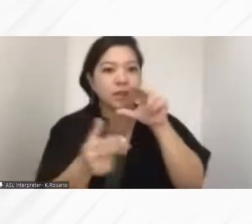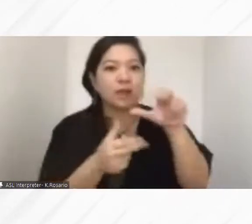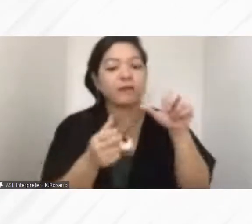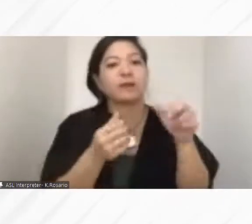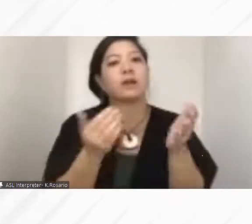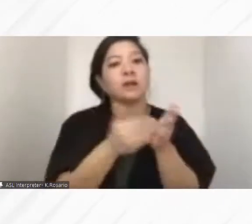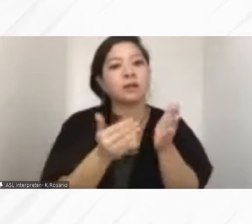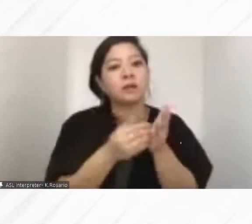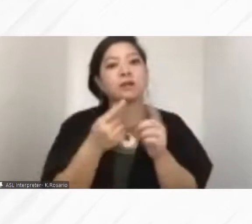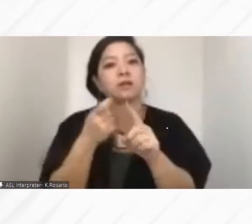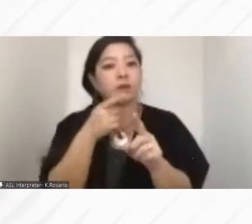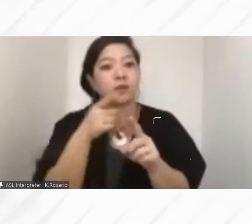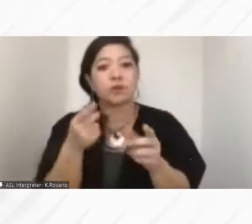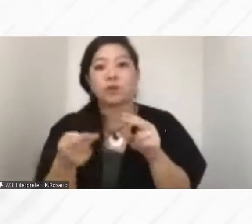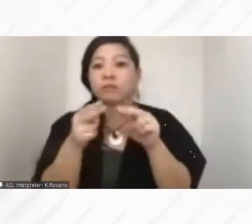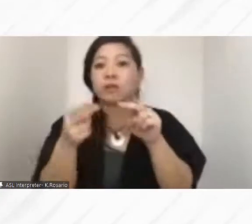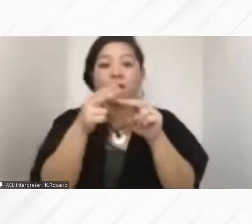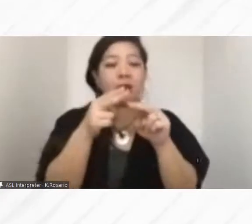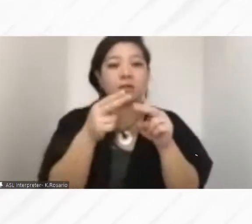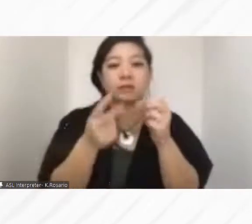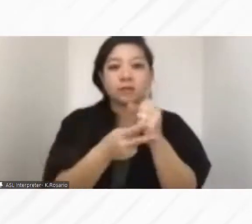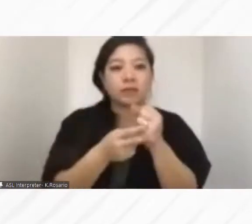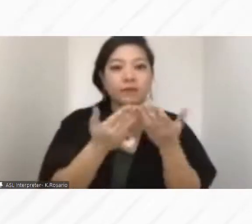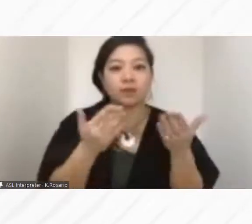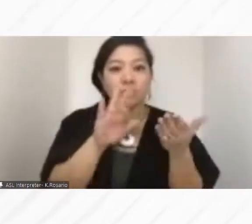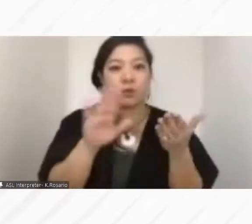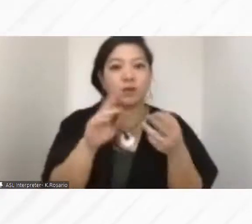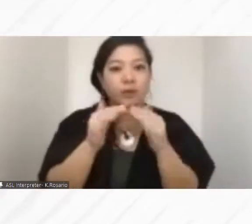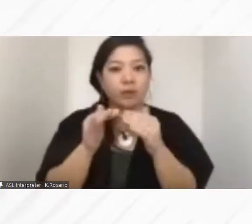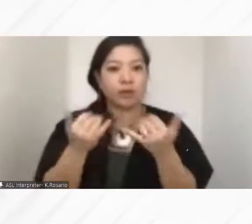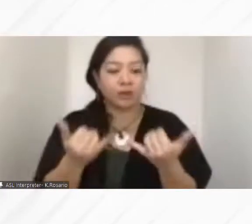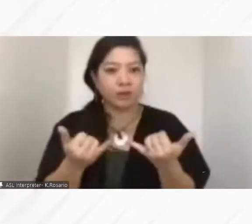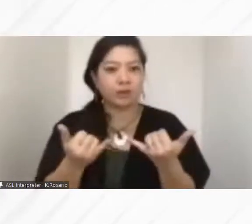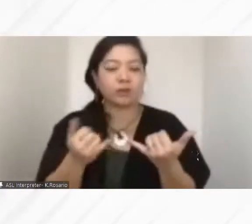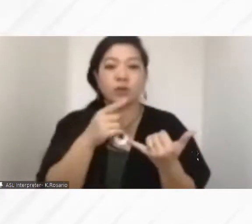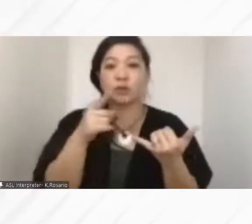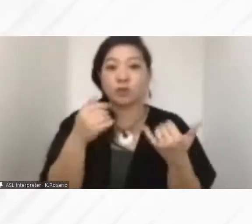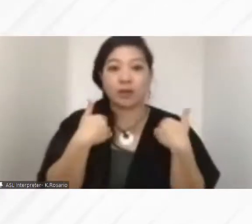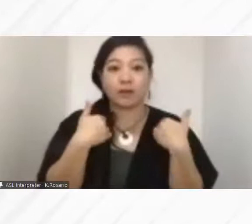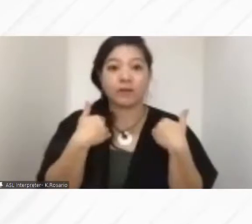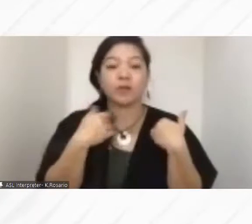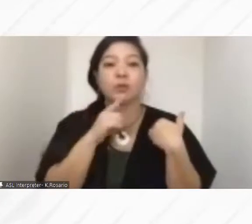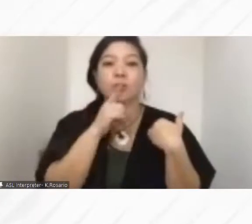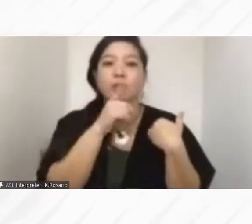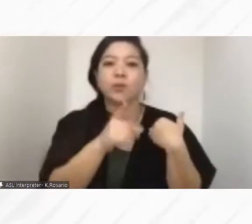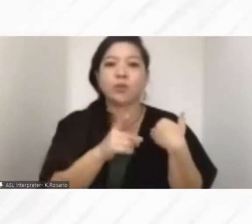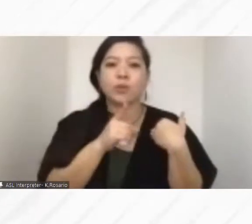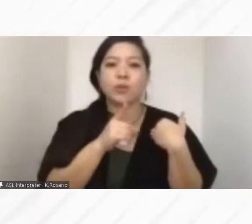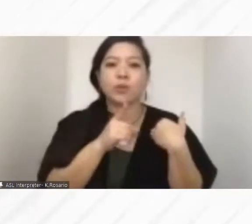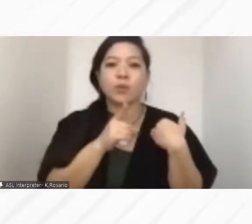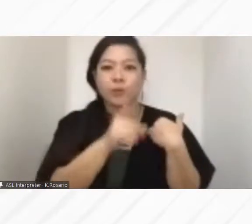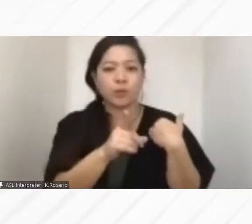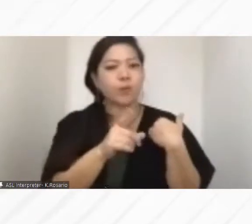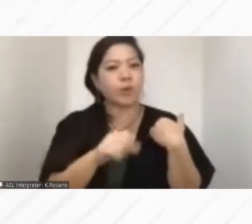again, you've rebuilt and restored your communities. You've really